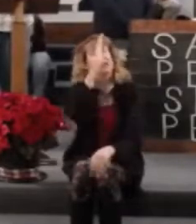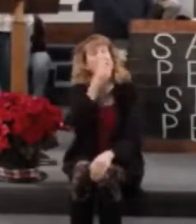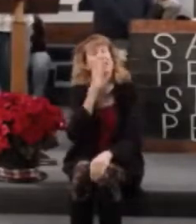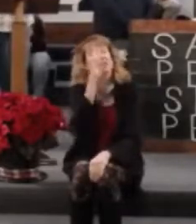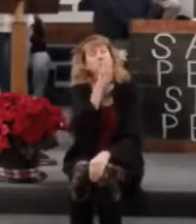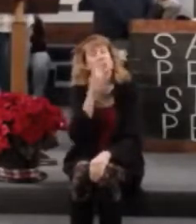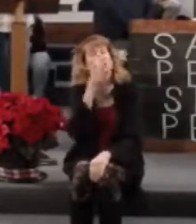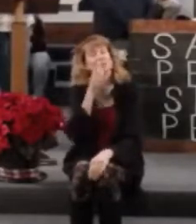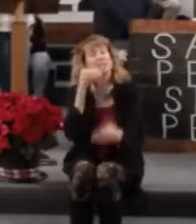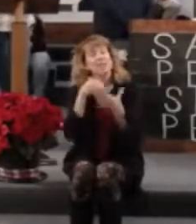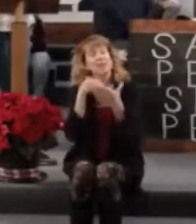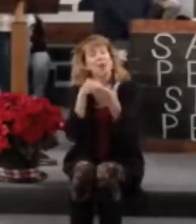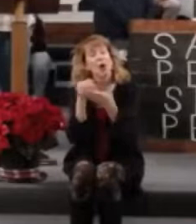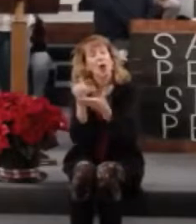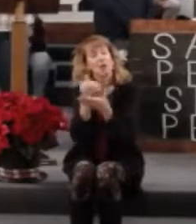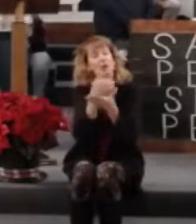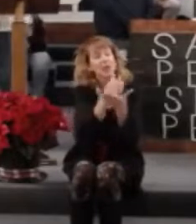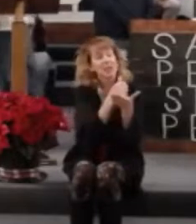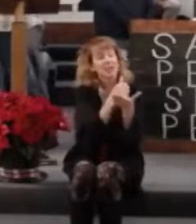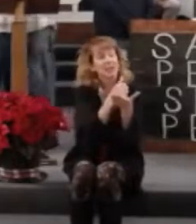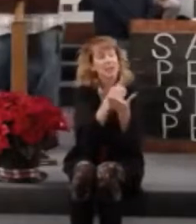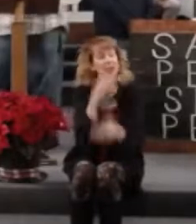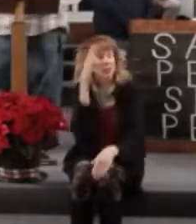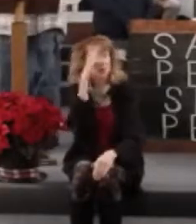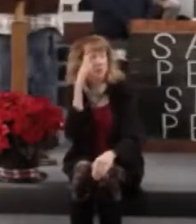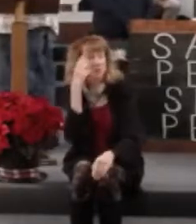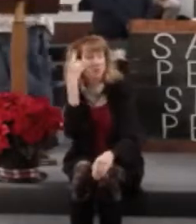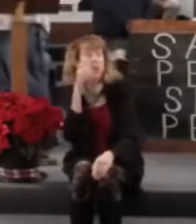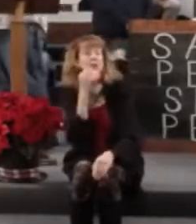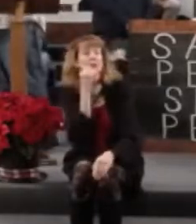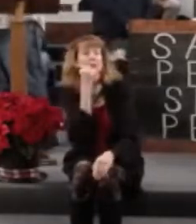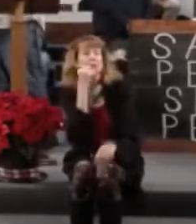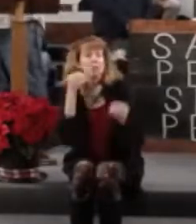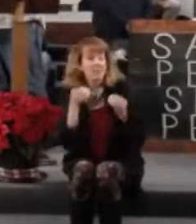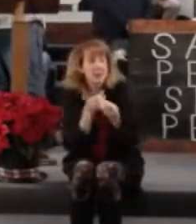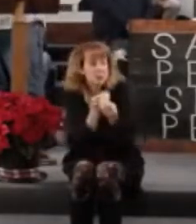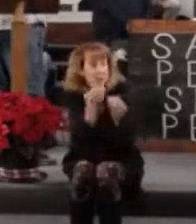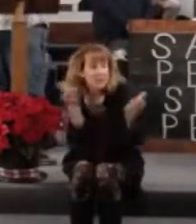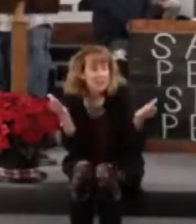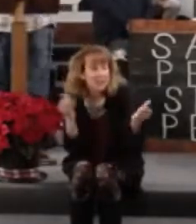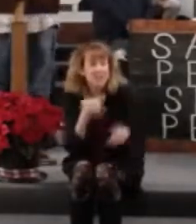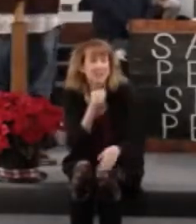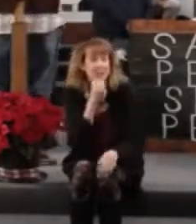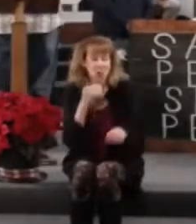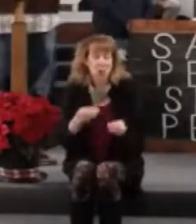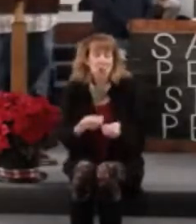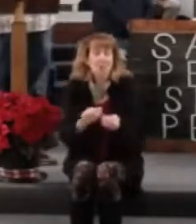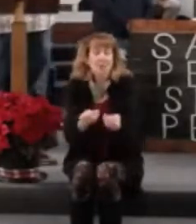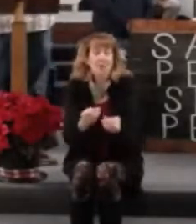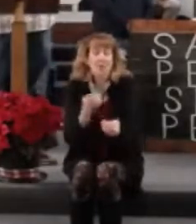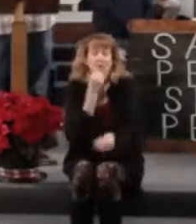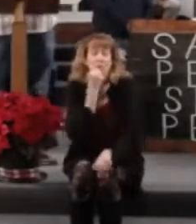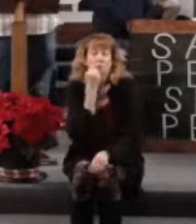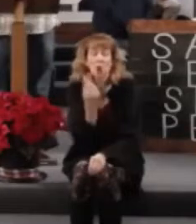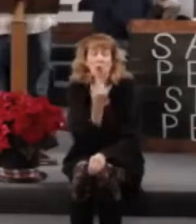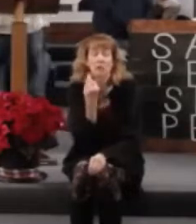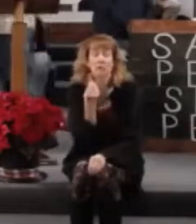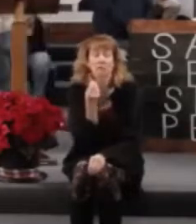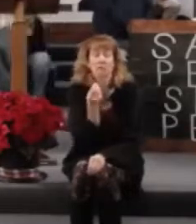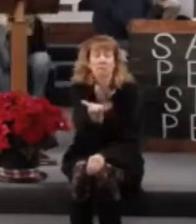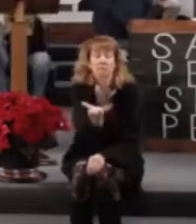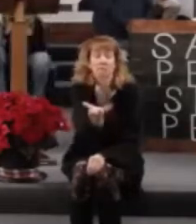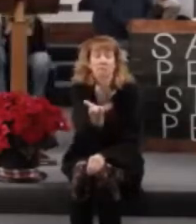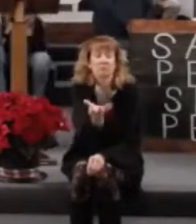that around here. The purpose of the food bank is not to give food to the people in this